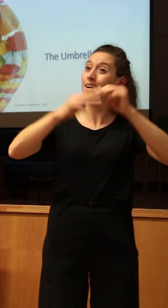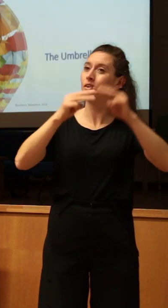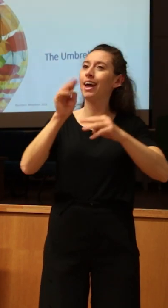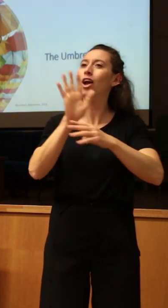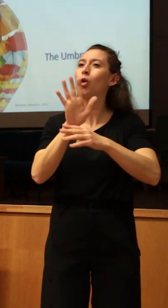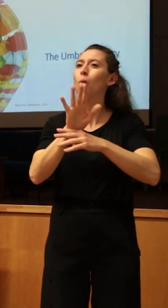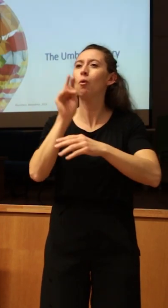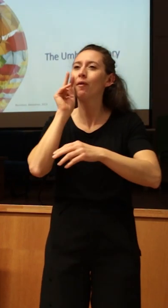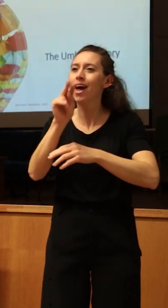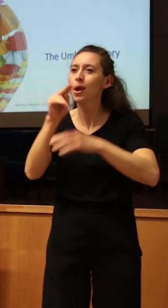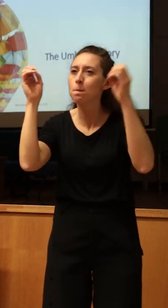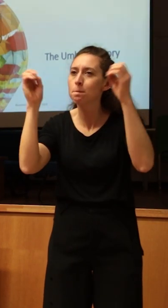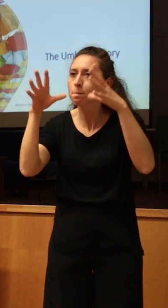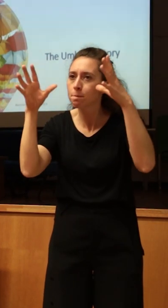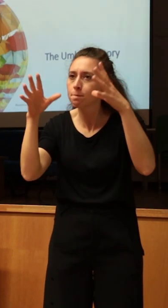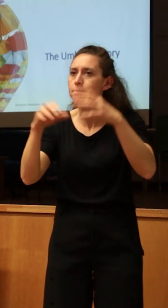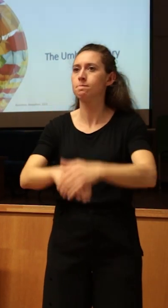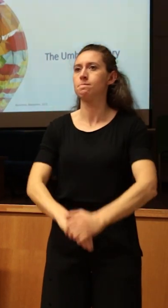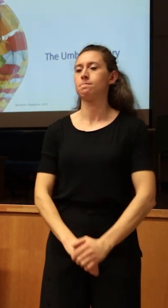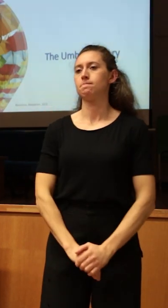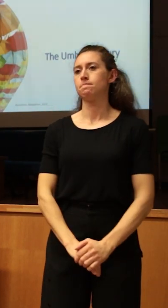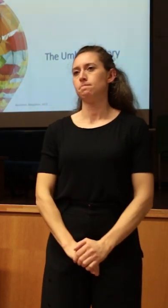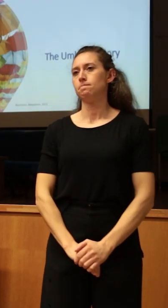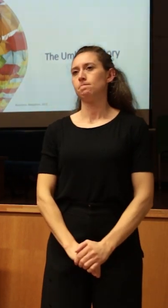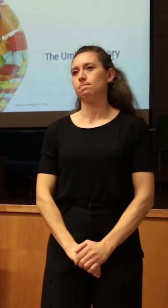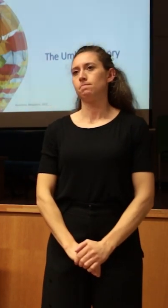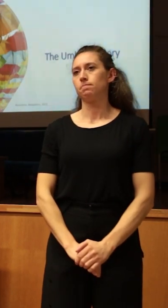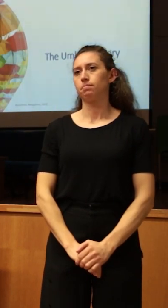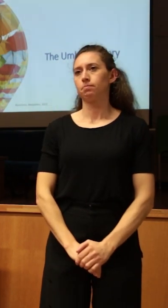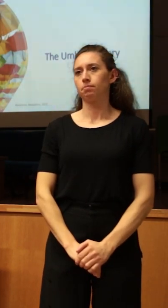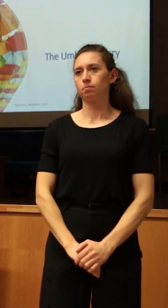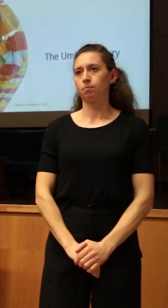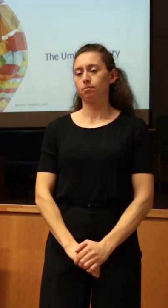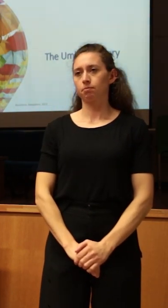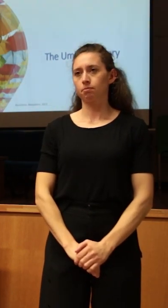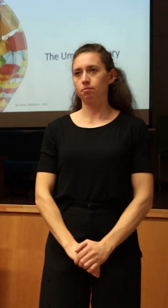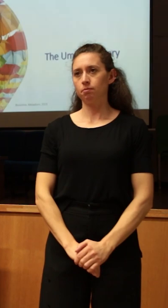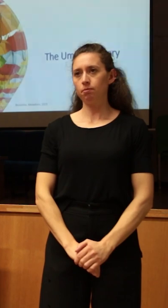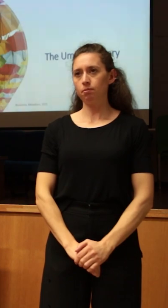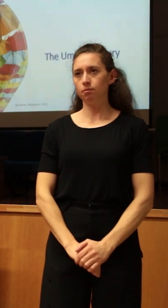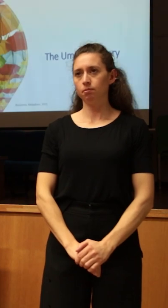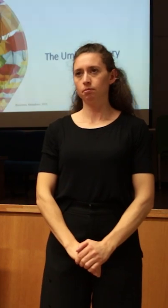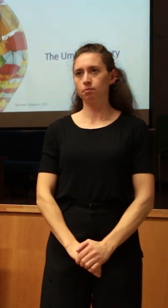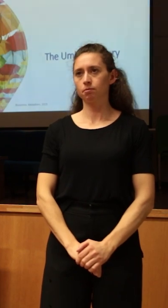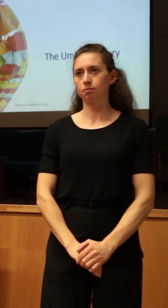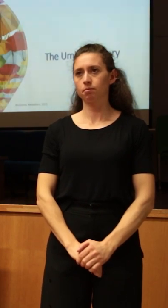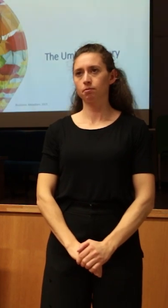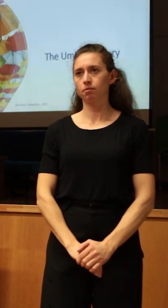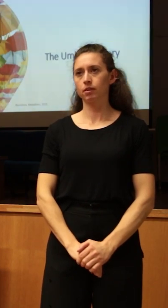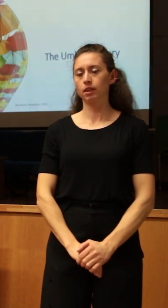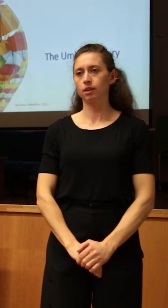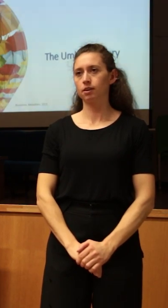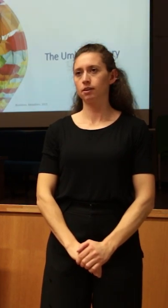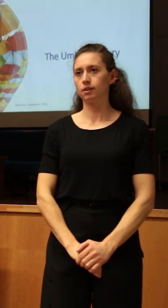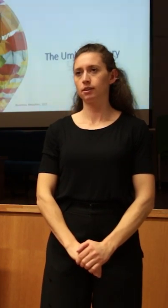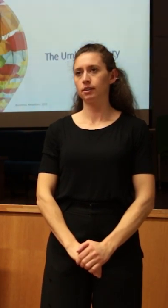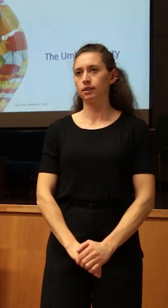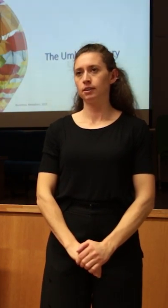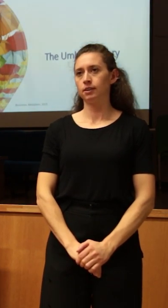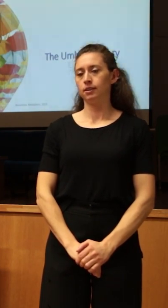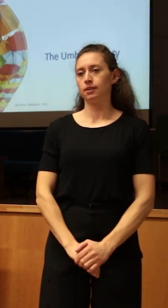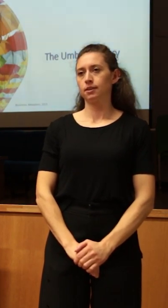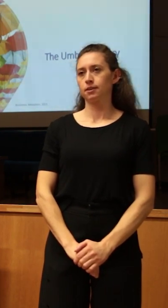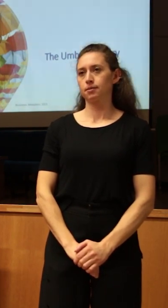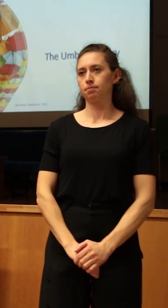de un milagro. And some people take time, and then you see the eyes got lit up, and the body's changing, the movement